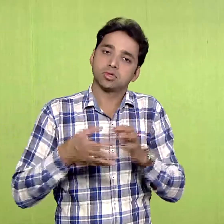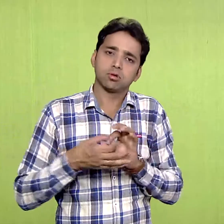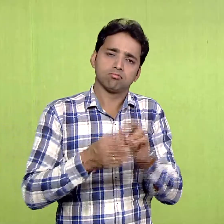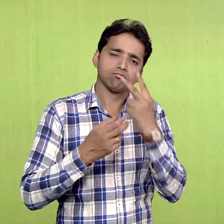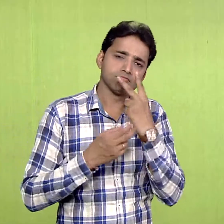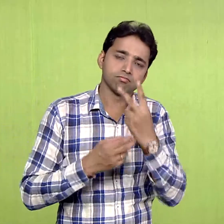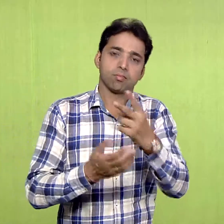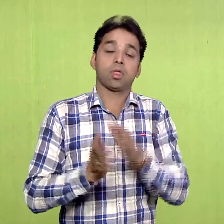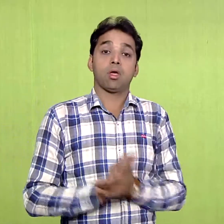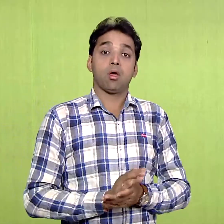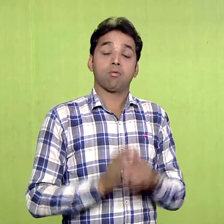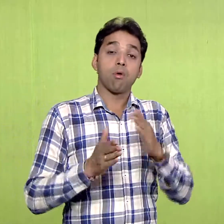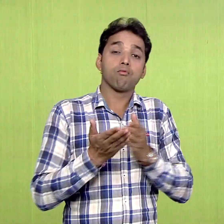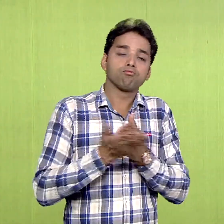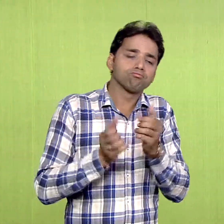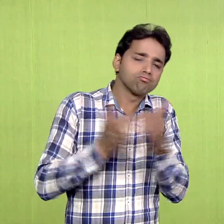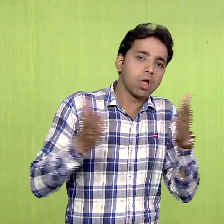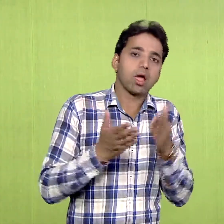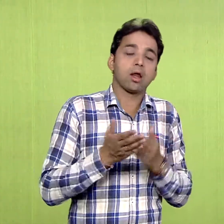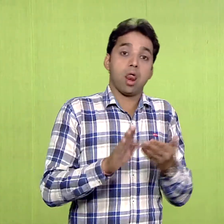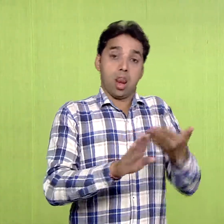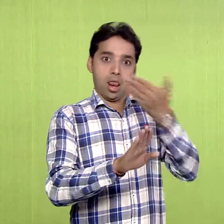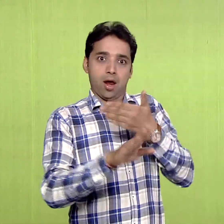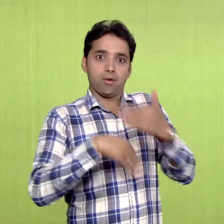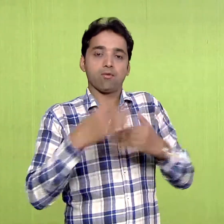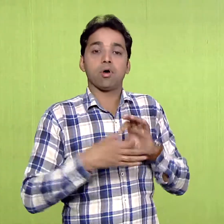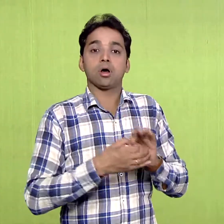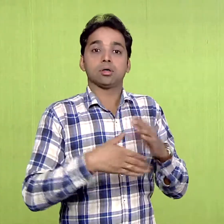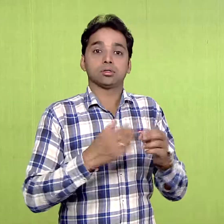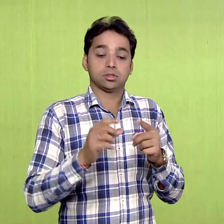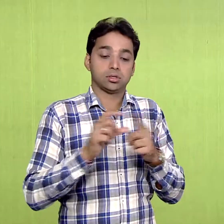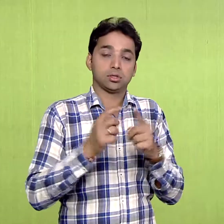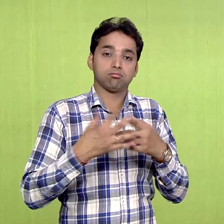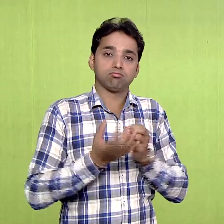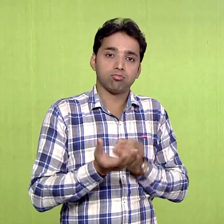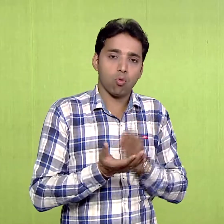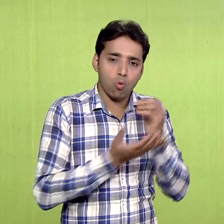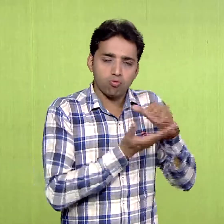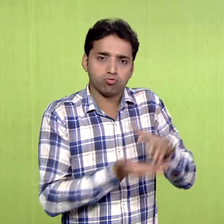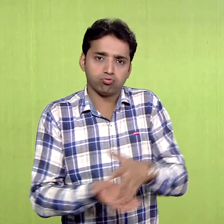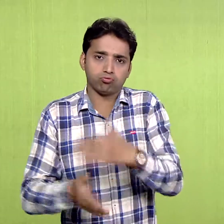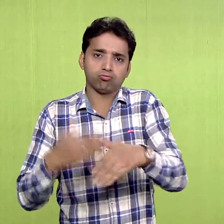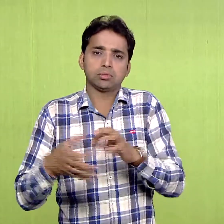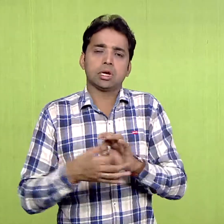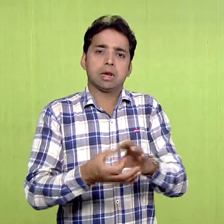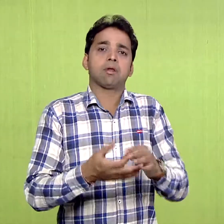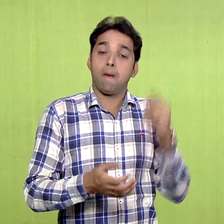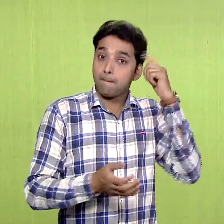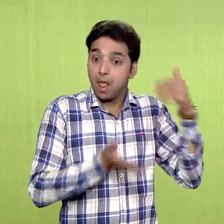The very advanced drainage system, along with well planned roads and